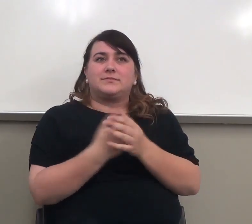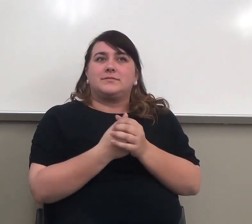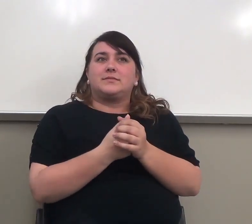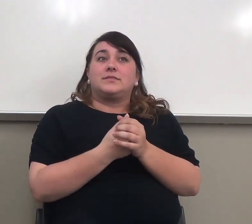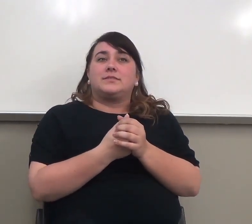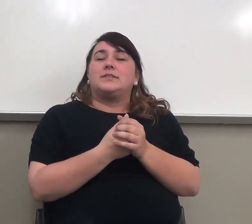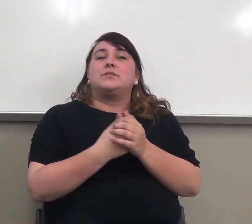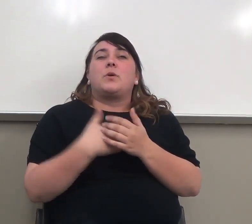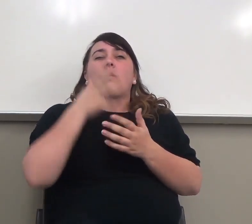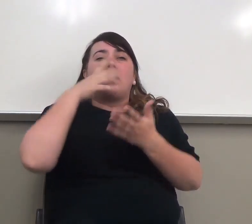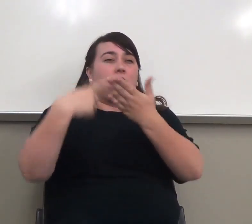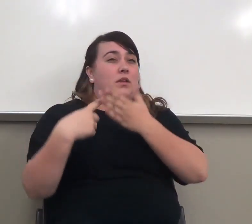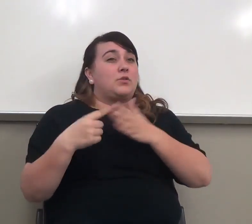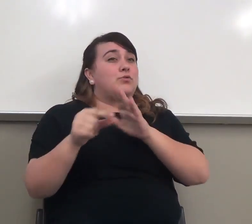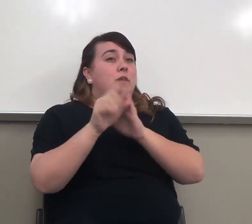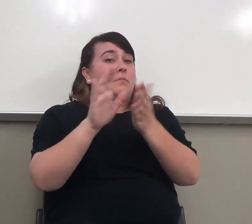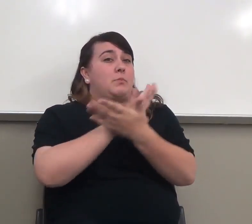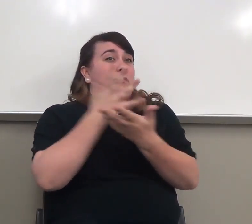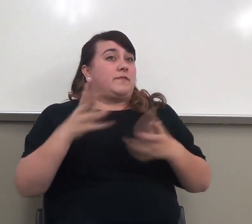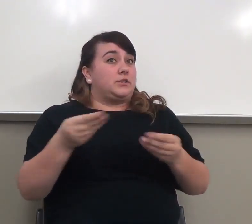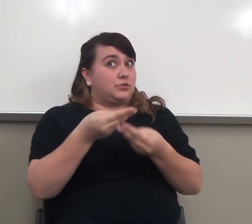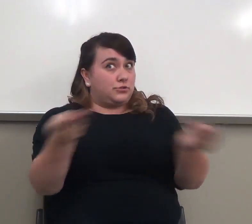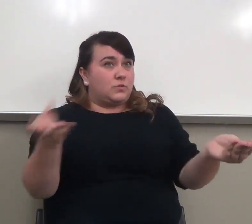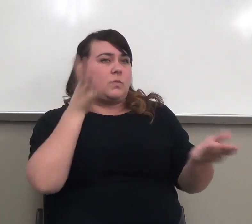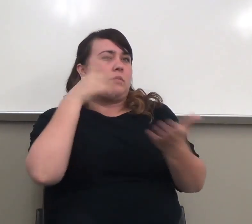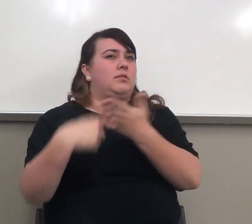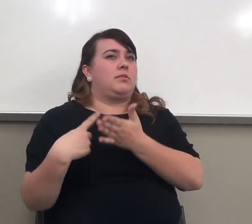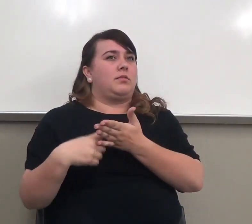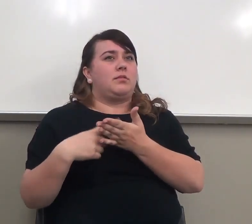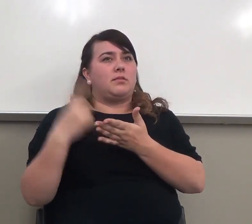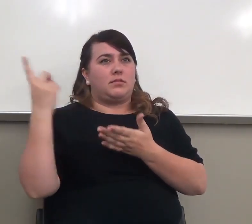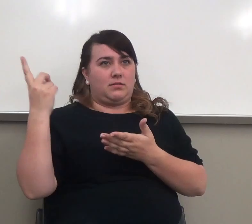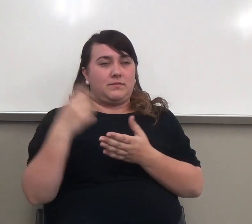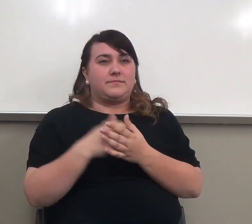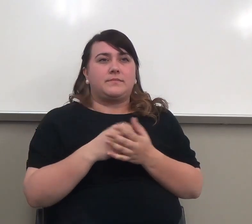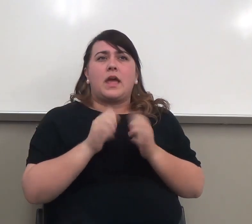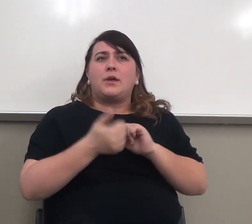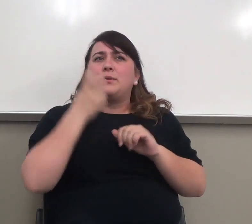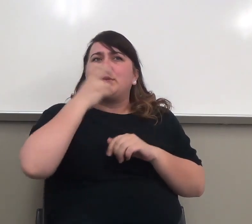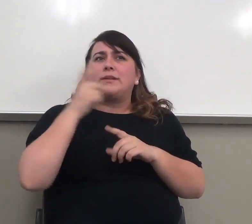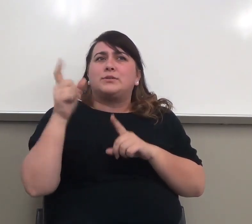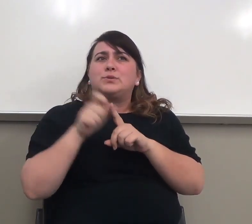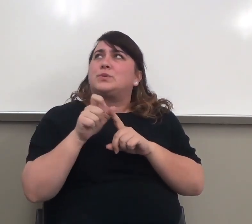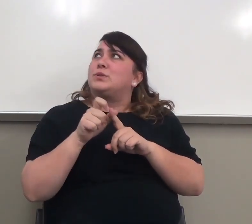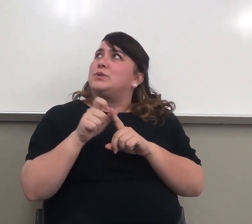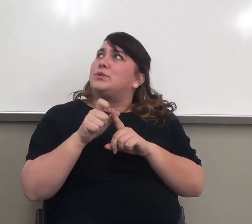when you get a graded paper. Okay, how do you pronounce this word?